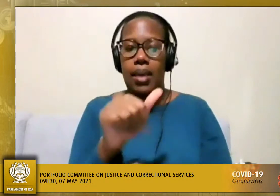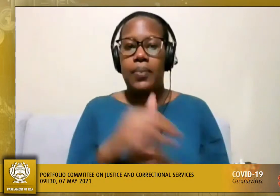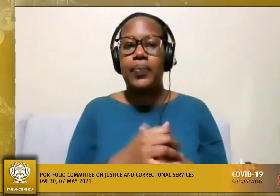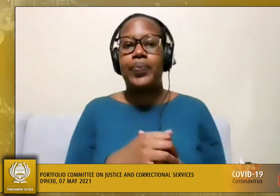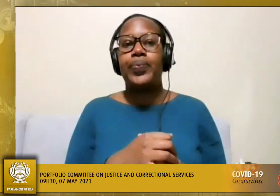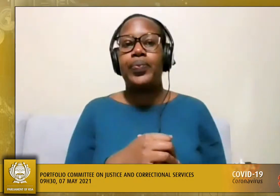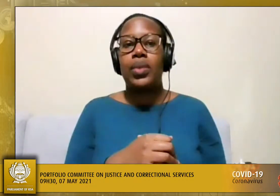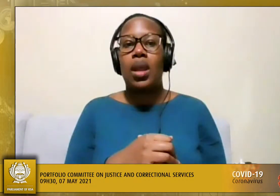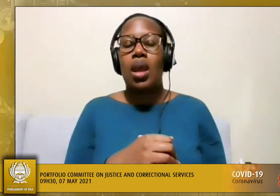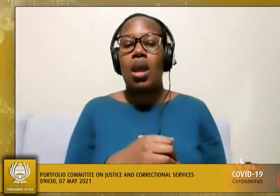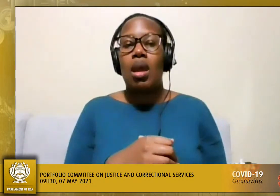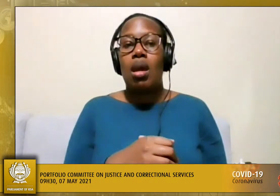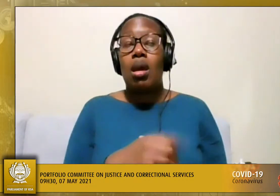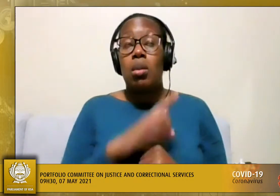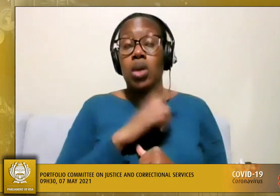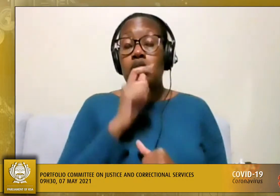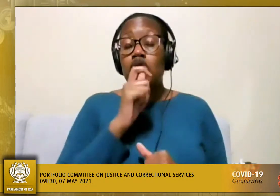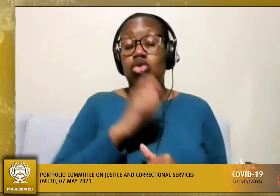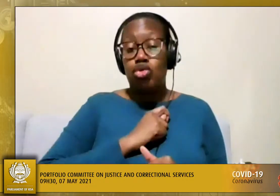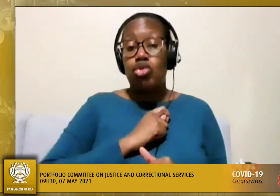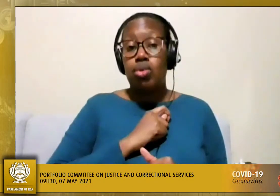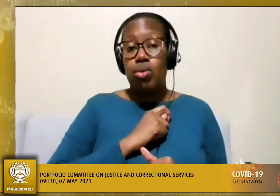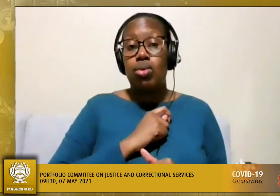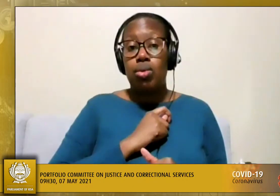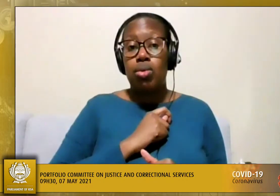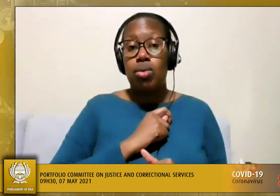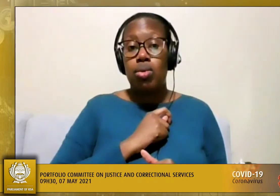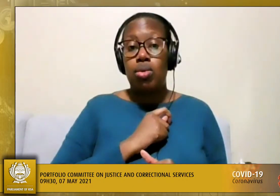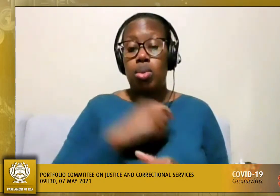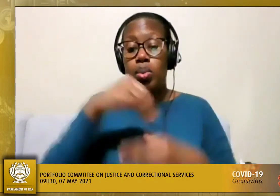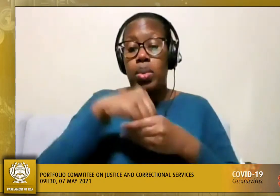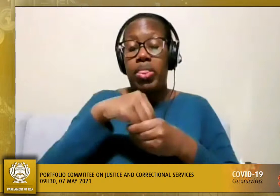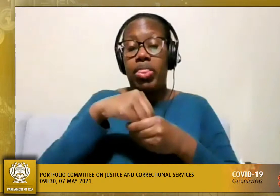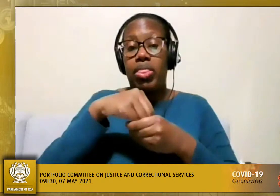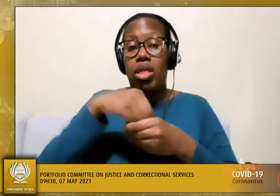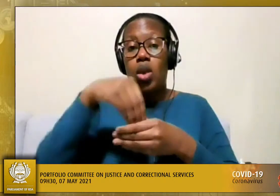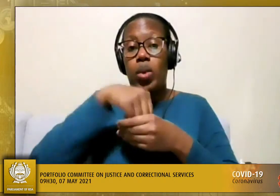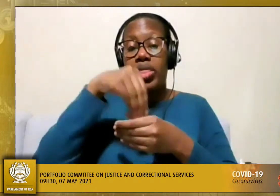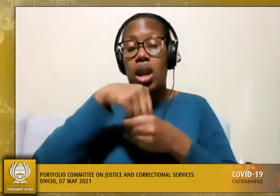because it's true that within the justice